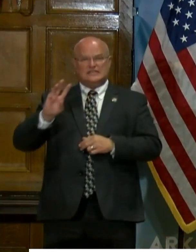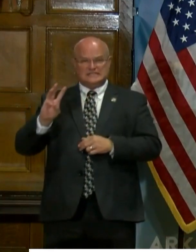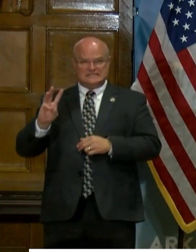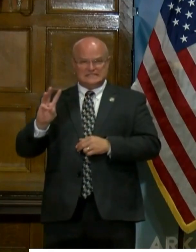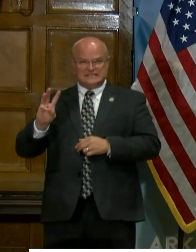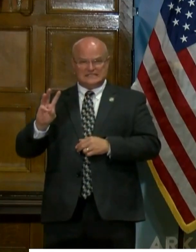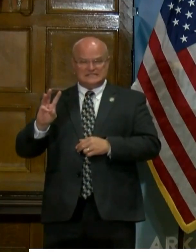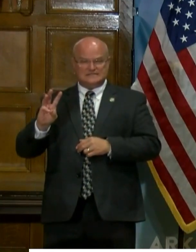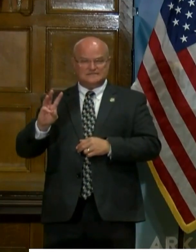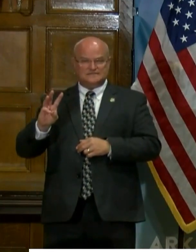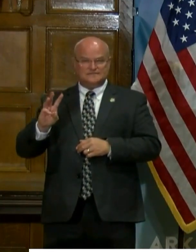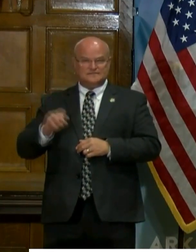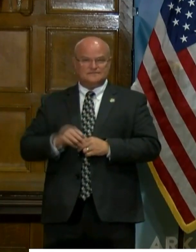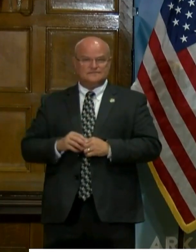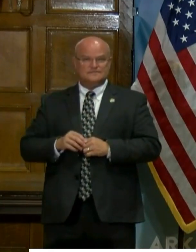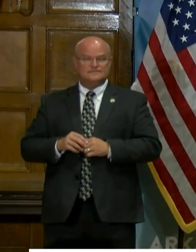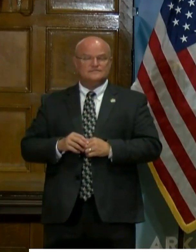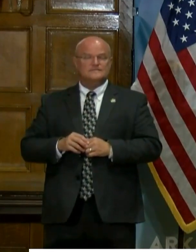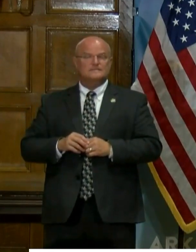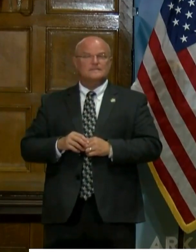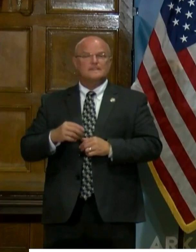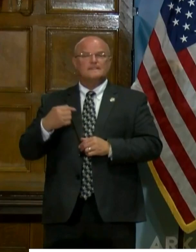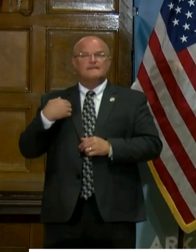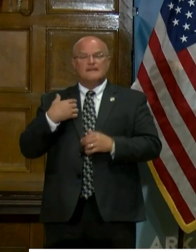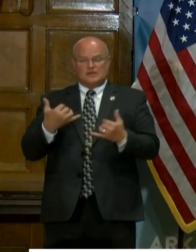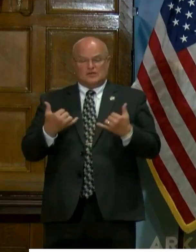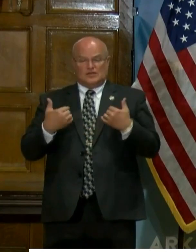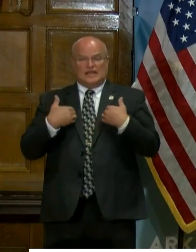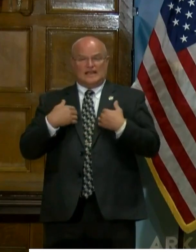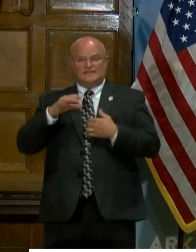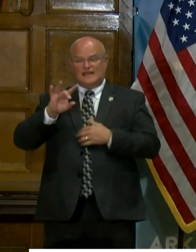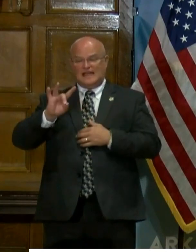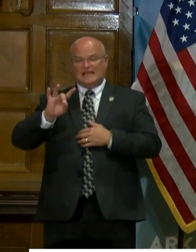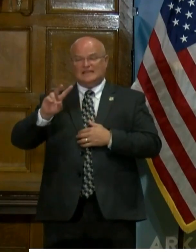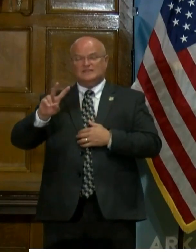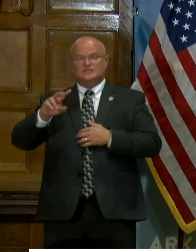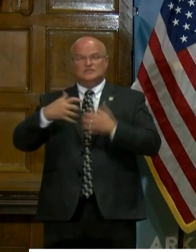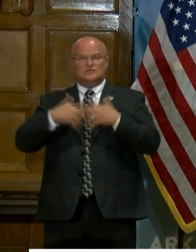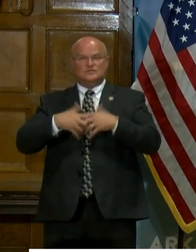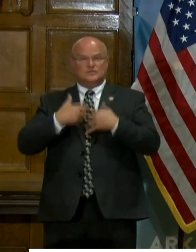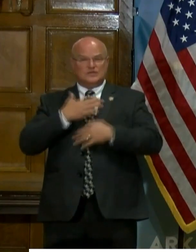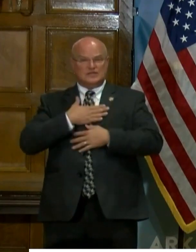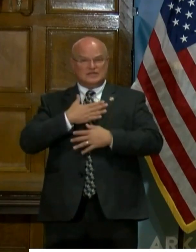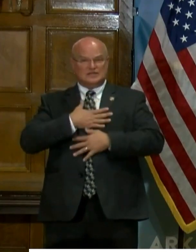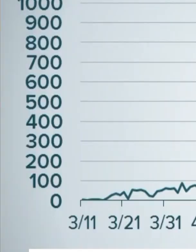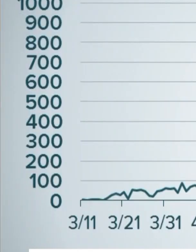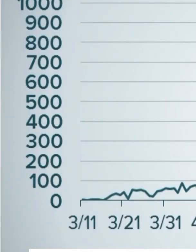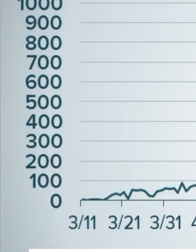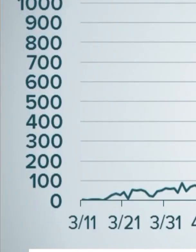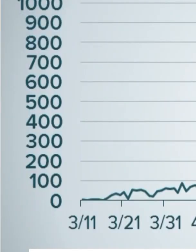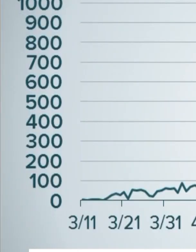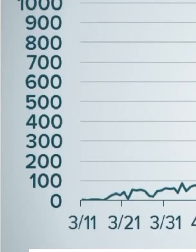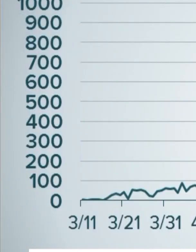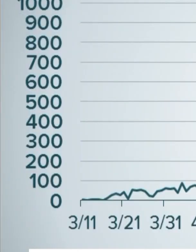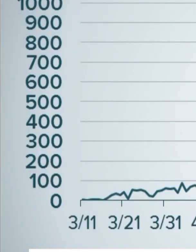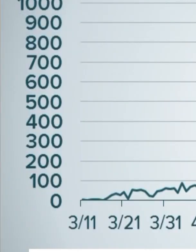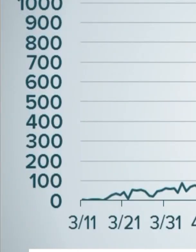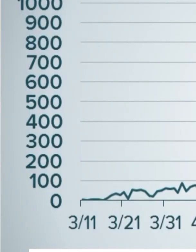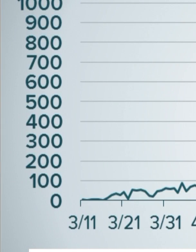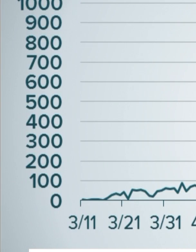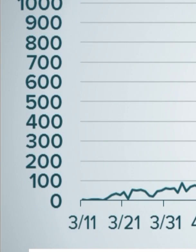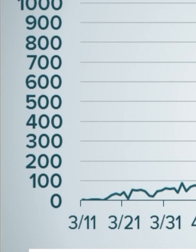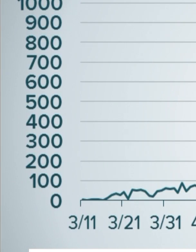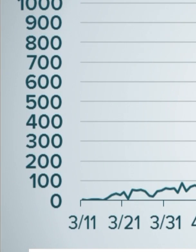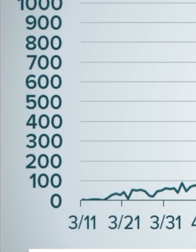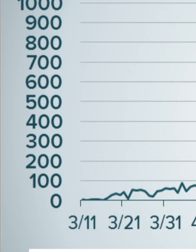36 from yesterday. We currently have 82 on a ventilator. That's an increase of 3 from yesterday. We've had